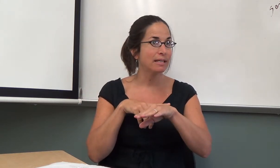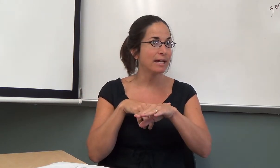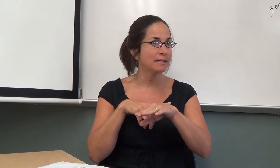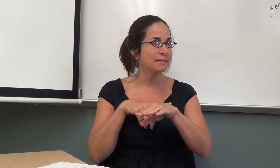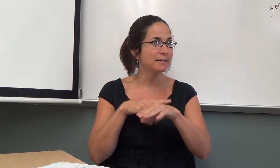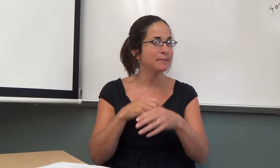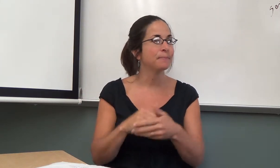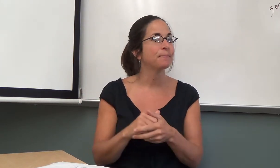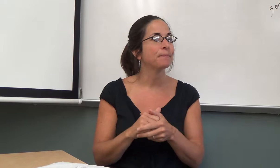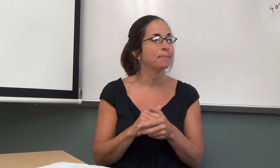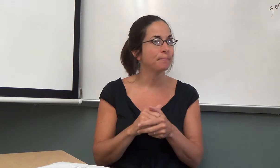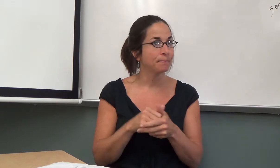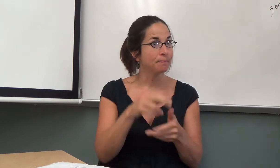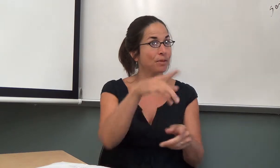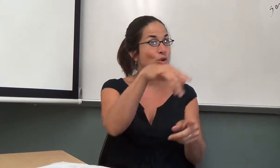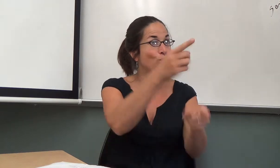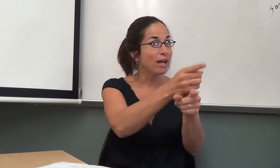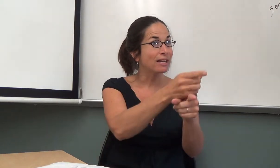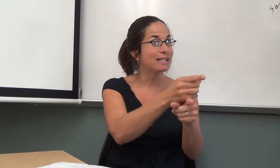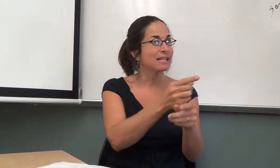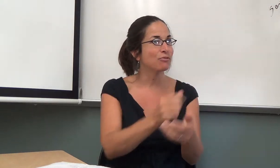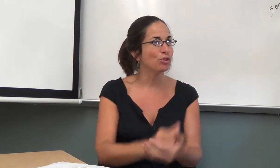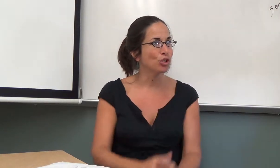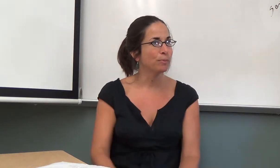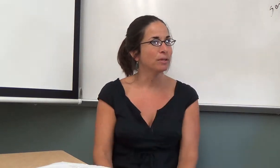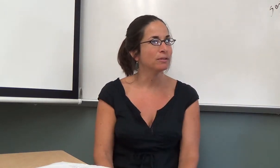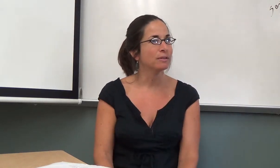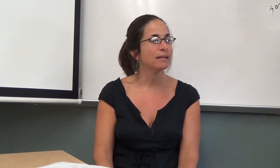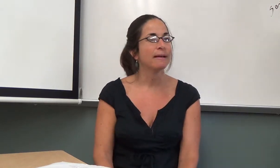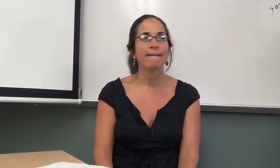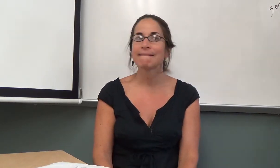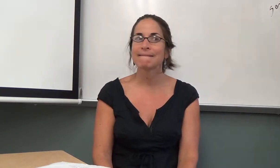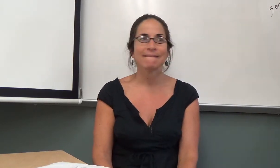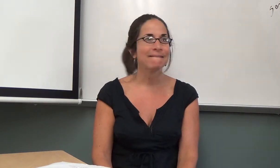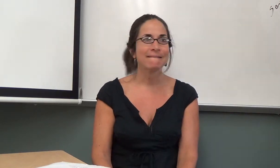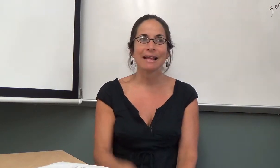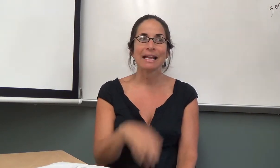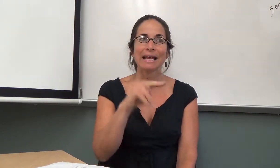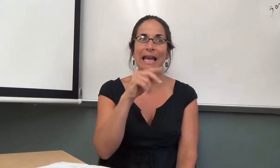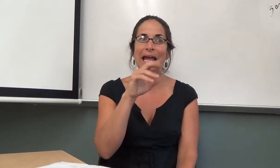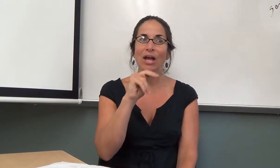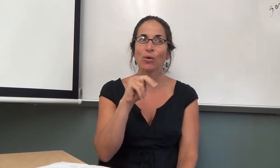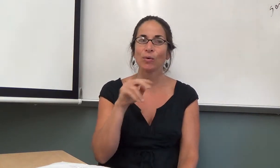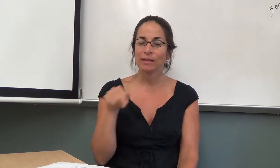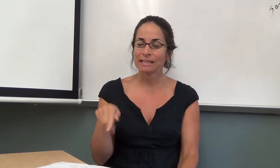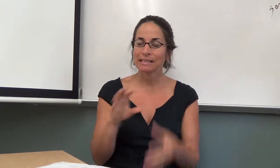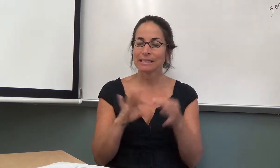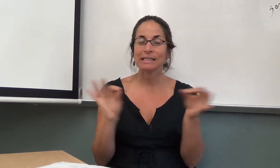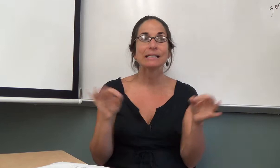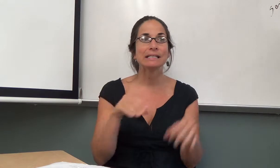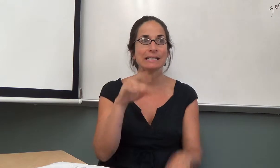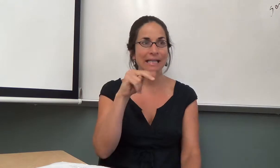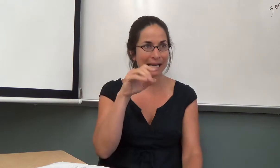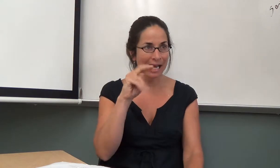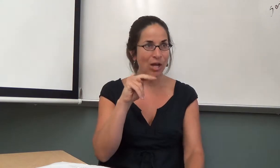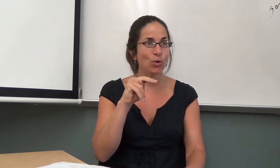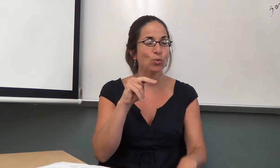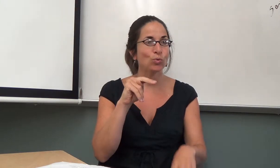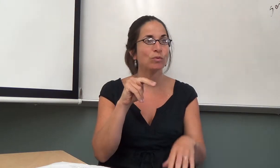Yes. We're talking about, yes, nice job. Is that a verb? It is not, it is a It's noun. a noun. It's a thing. Times, it's a thing, It's a right? thing, it's a